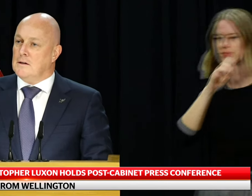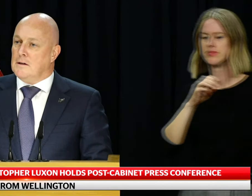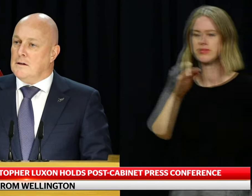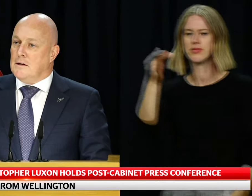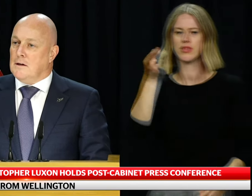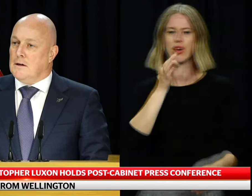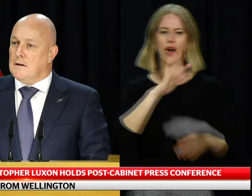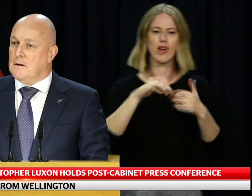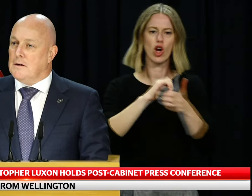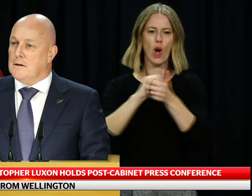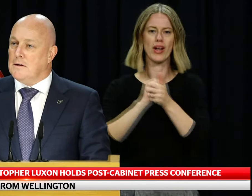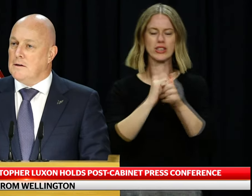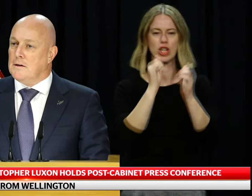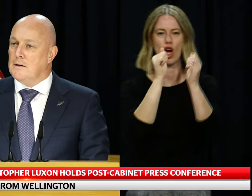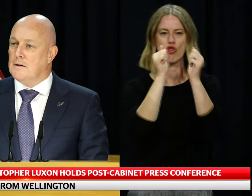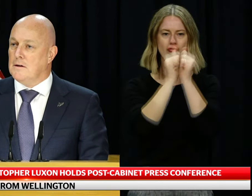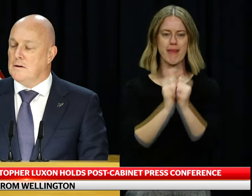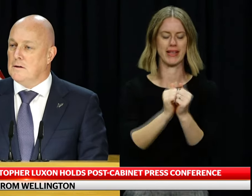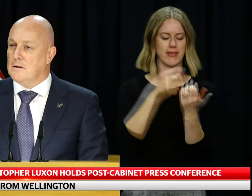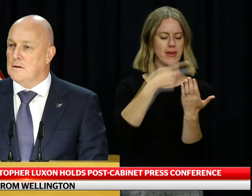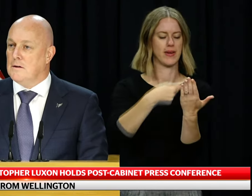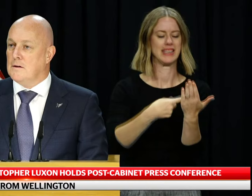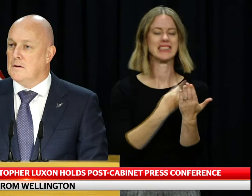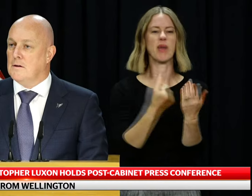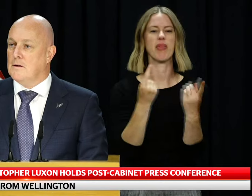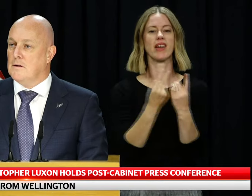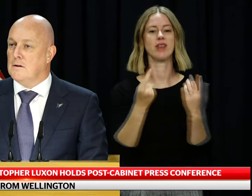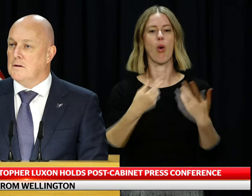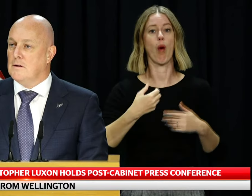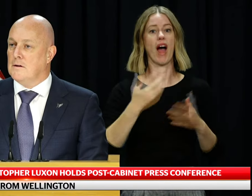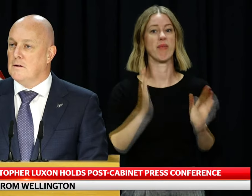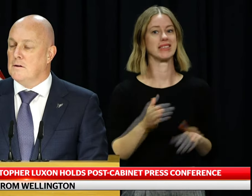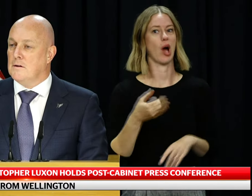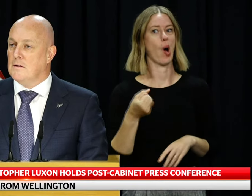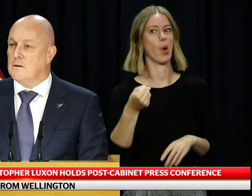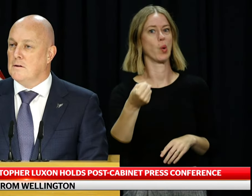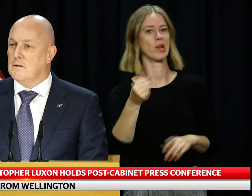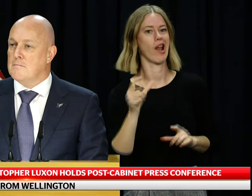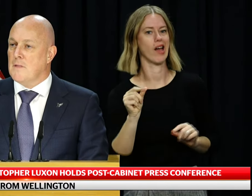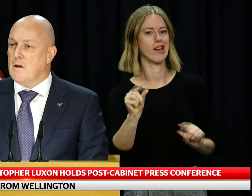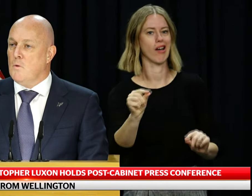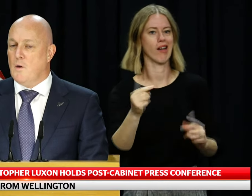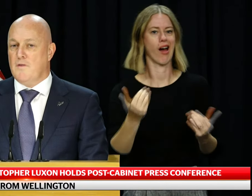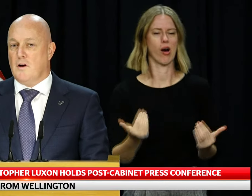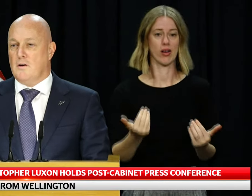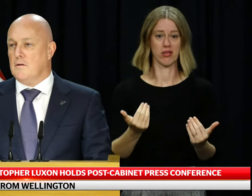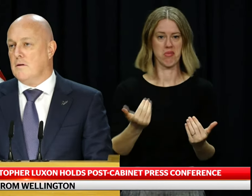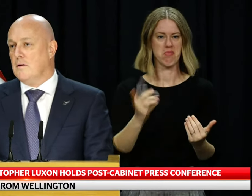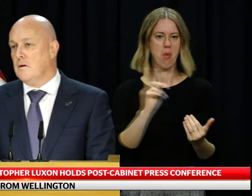coalition agreements will be pushed out to outer years later than you had originally hoped to put them into place?